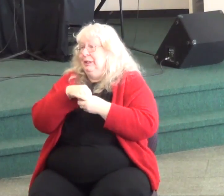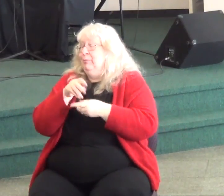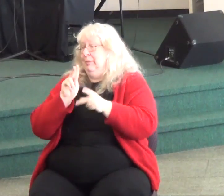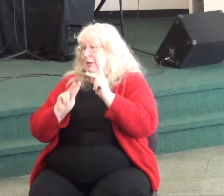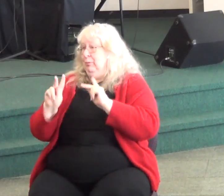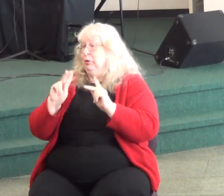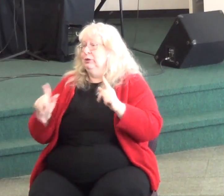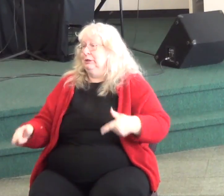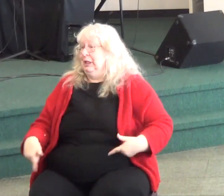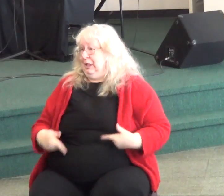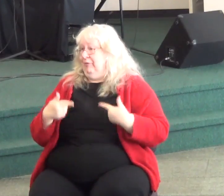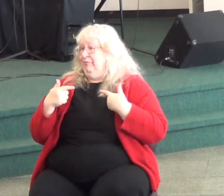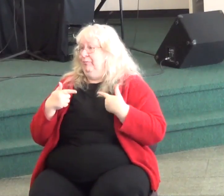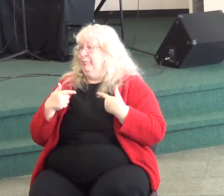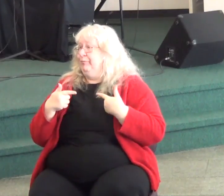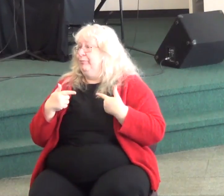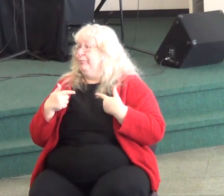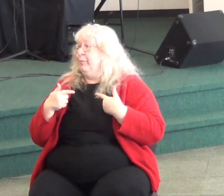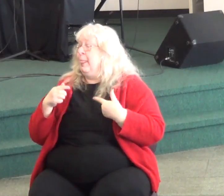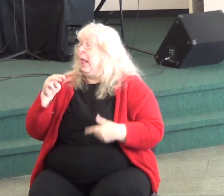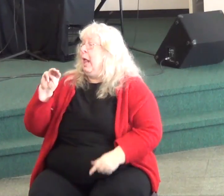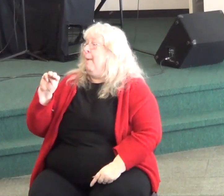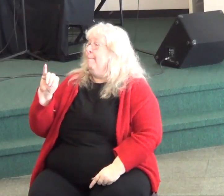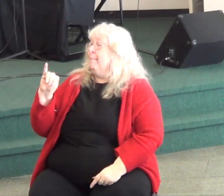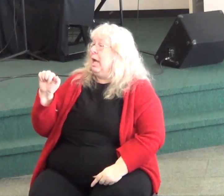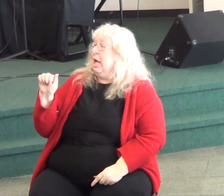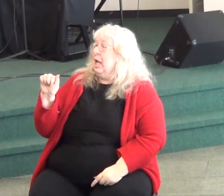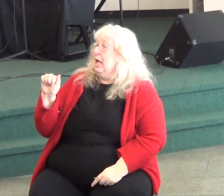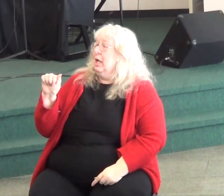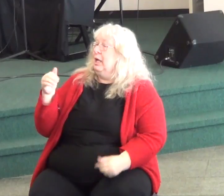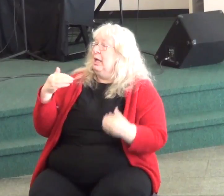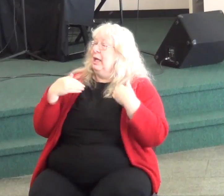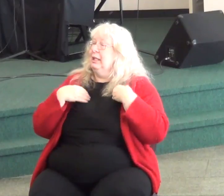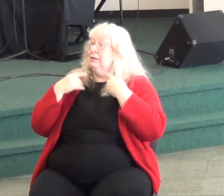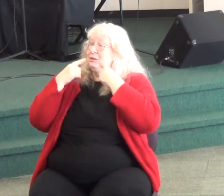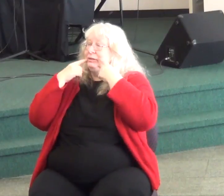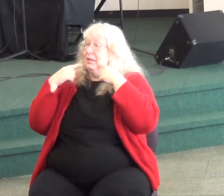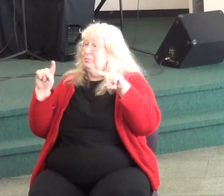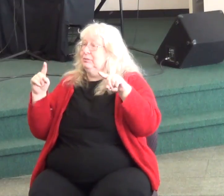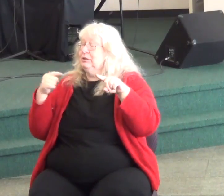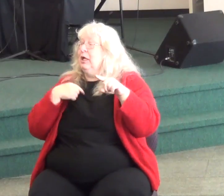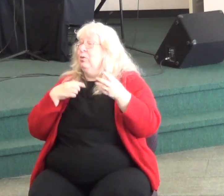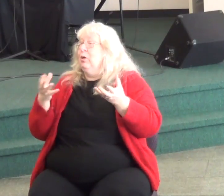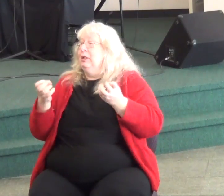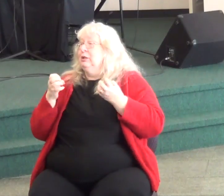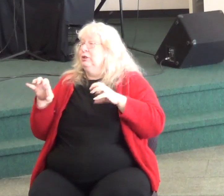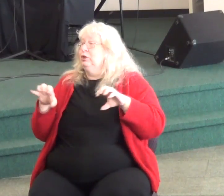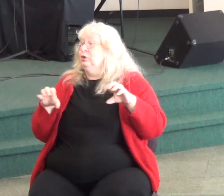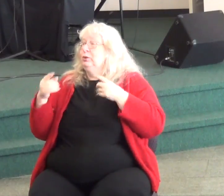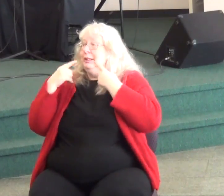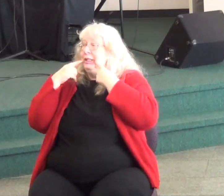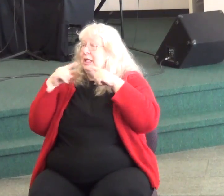Maya, you want to come up, and she's got an announcement. I want to get the announcements out of the way so we can